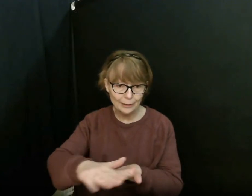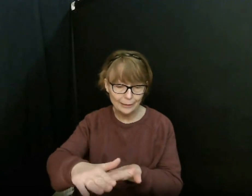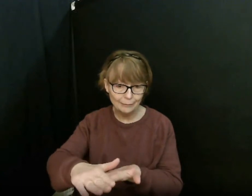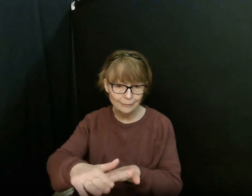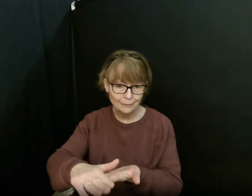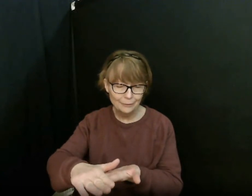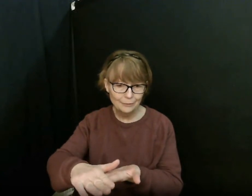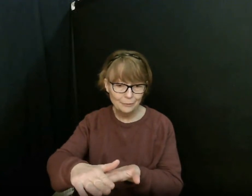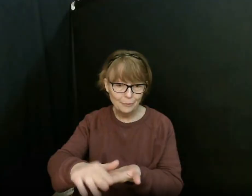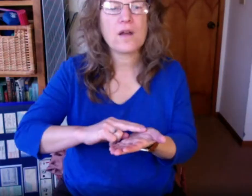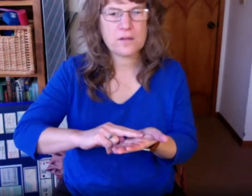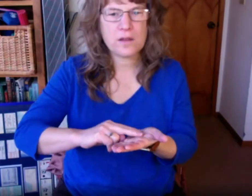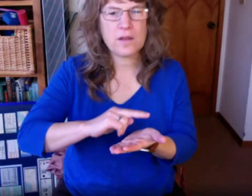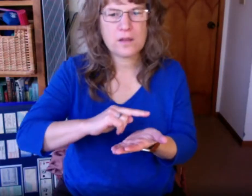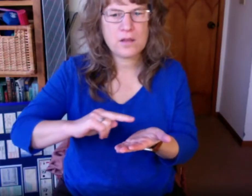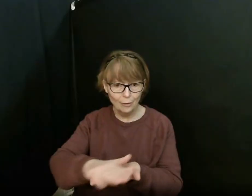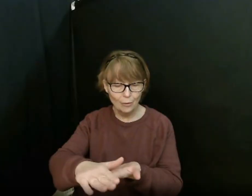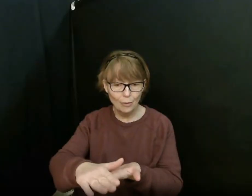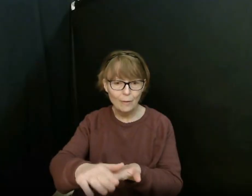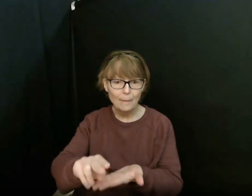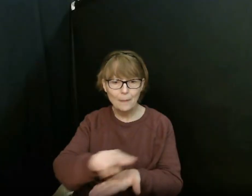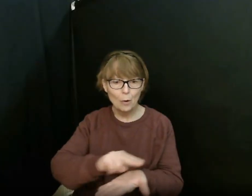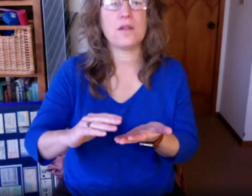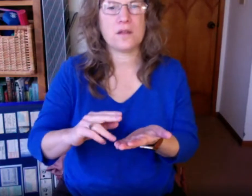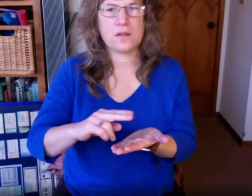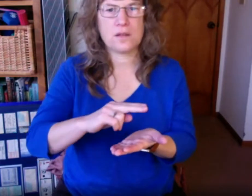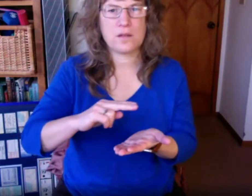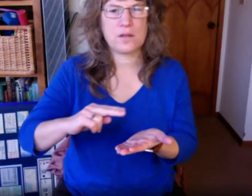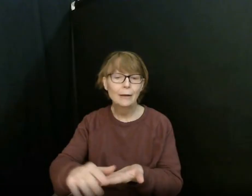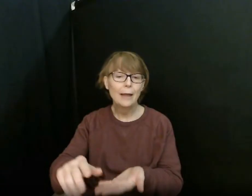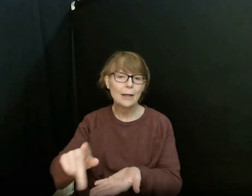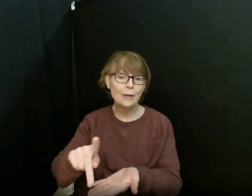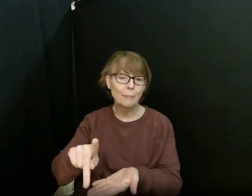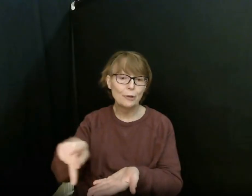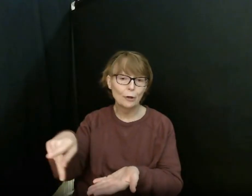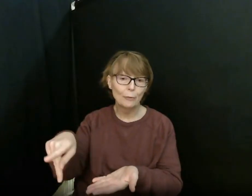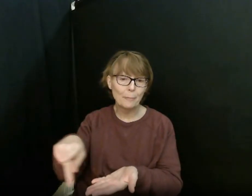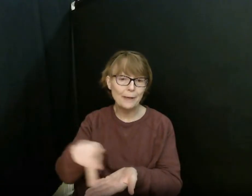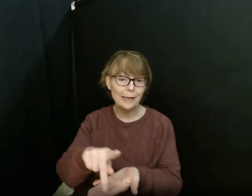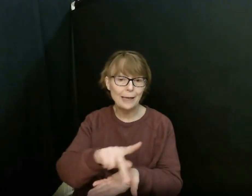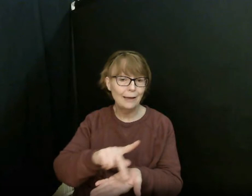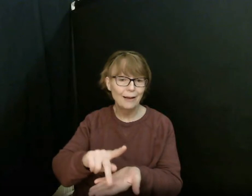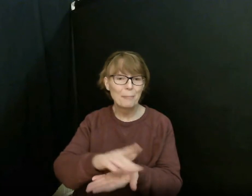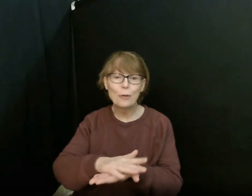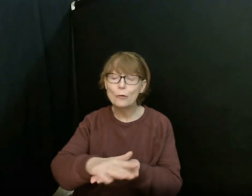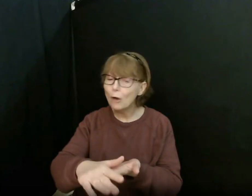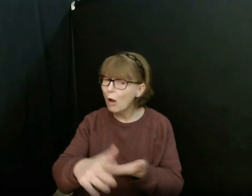clean. Uh-huh. So Okay. holy, and then you have pure with a P. But those are